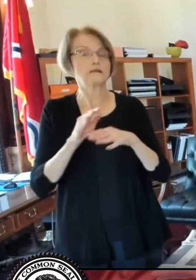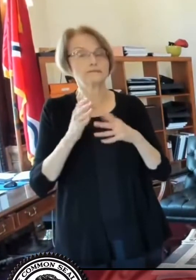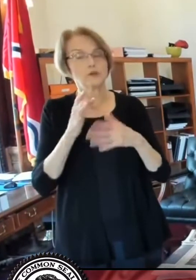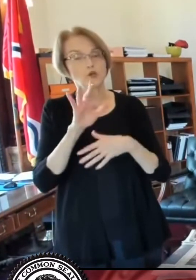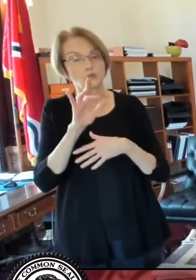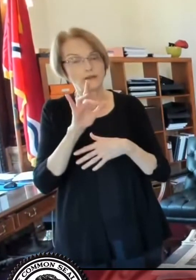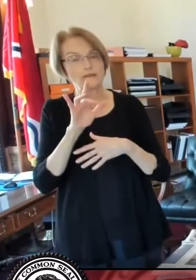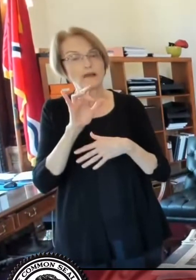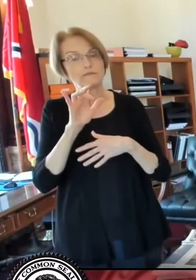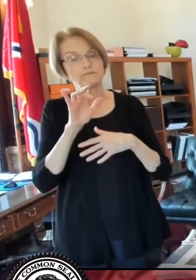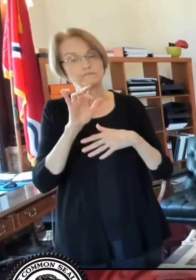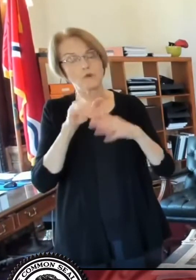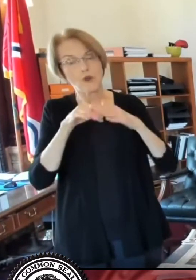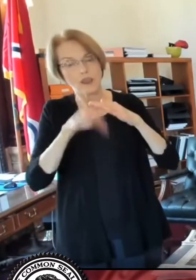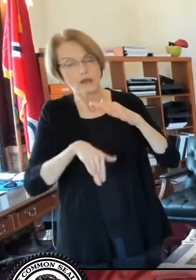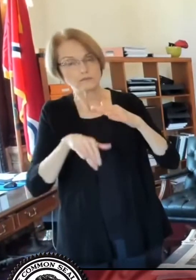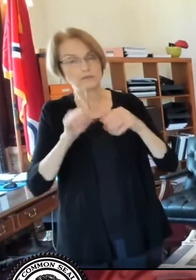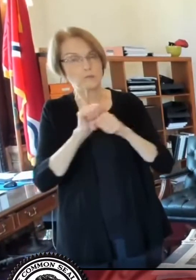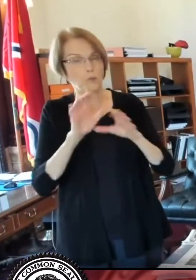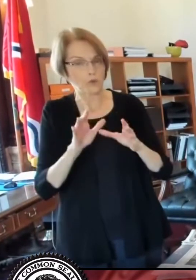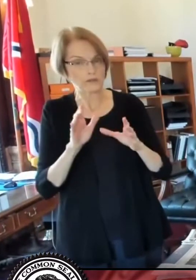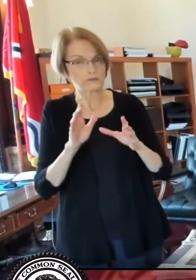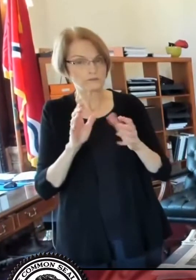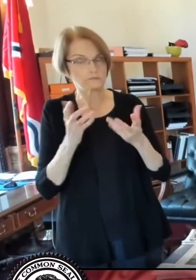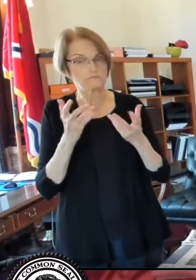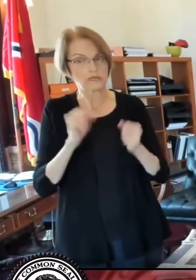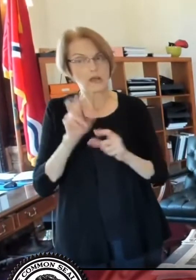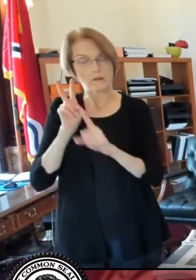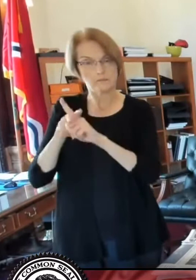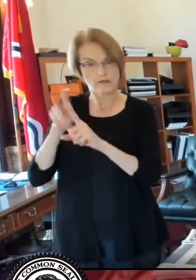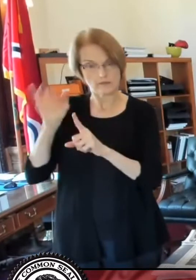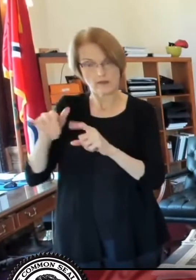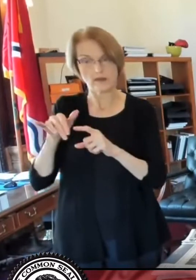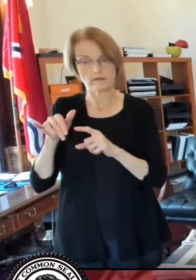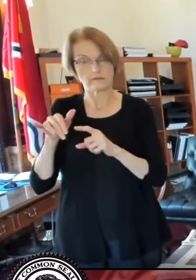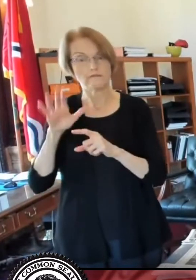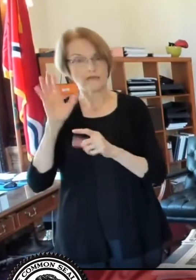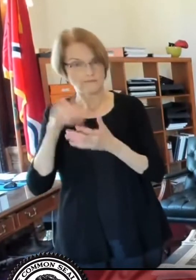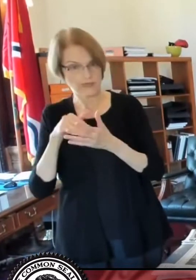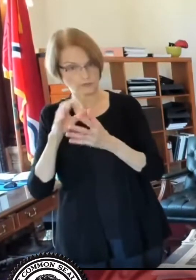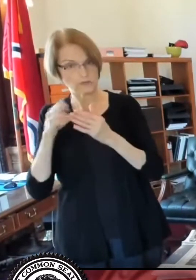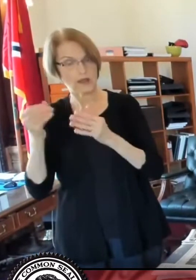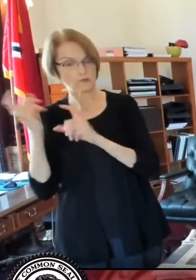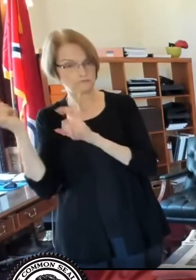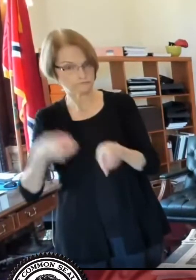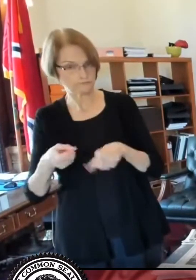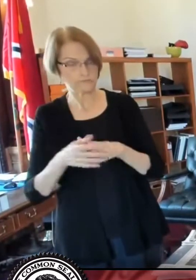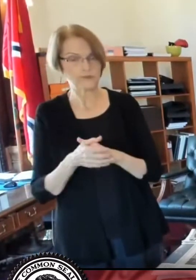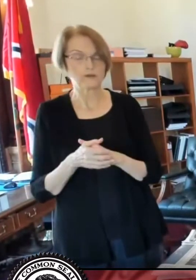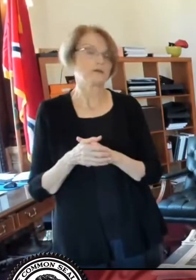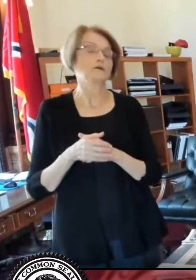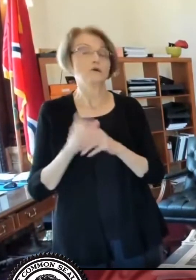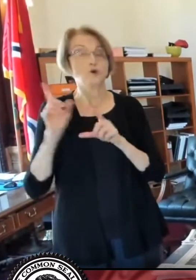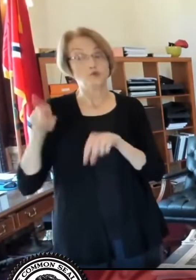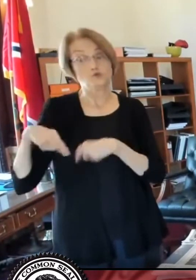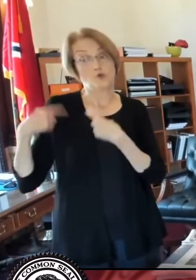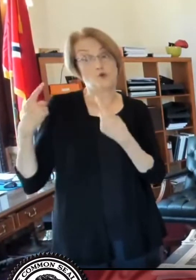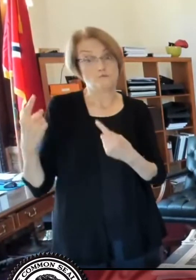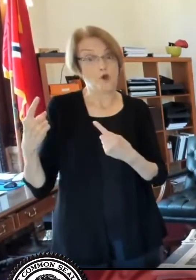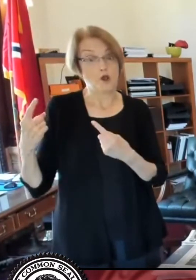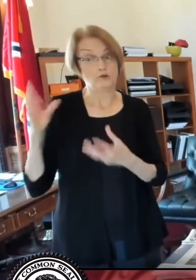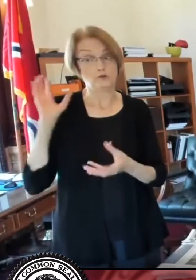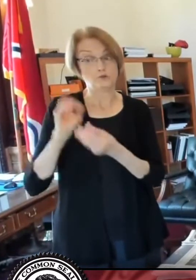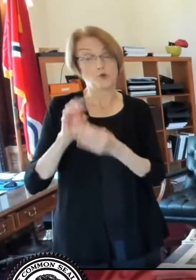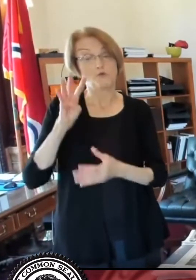employees or less. And you can get a $5,000 grant. We have given out $4 million